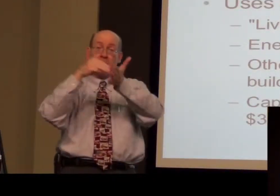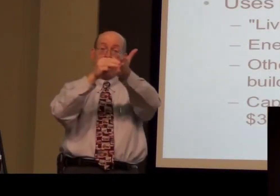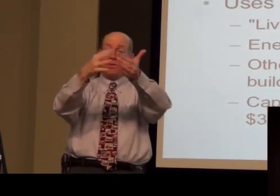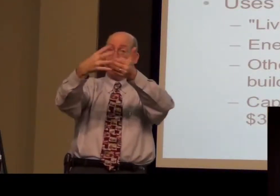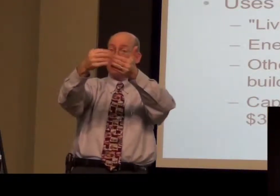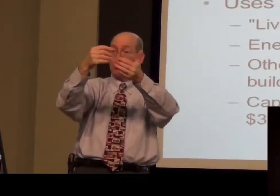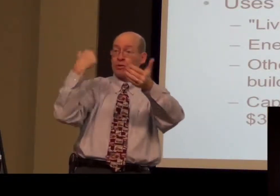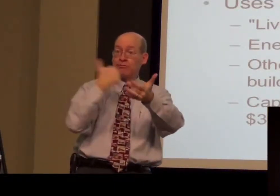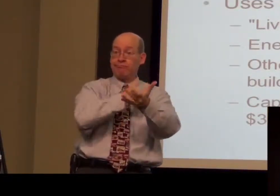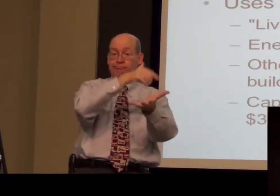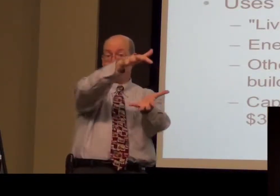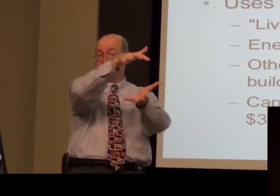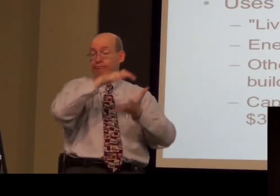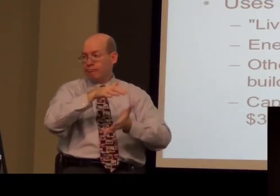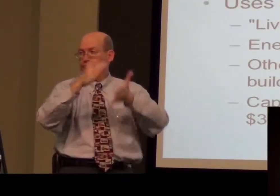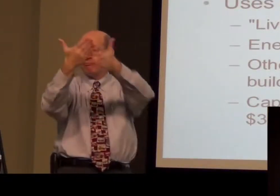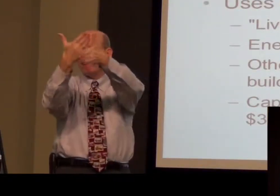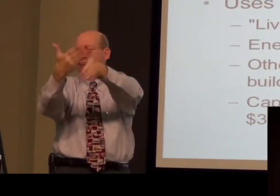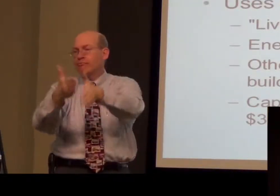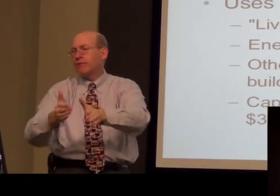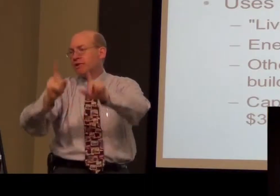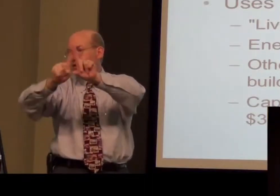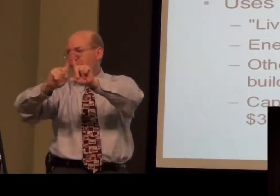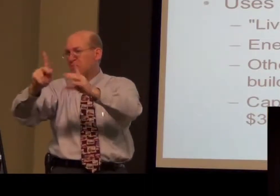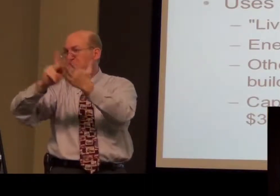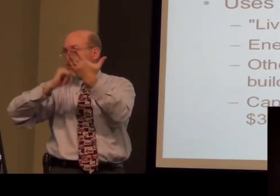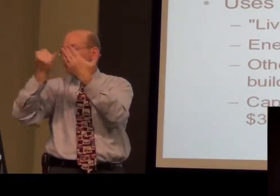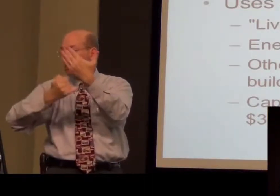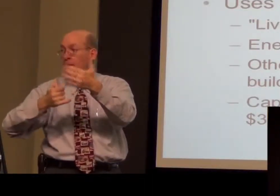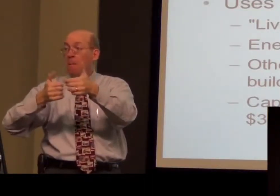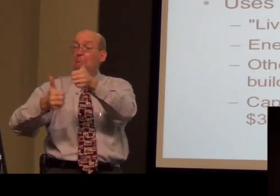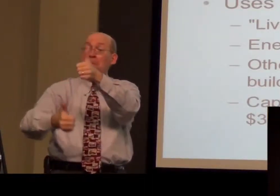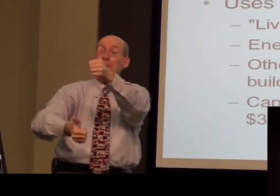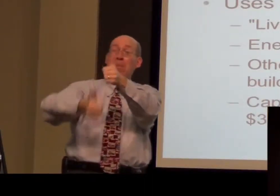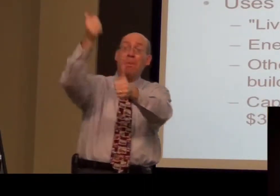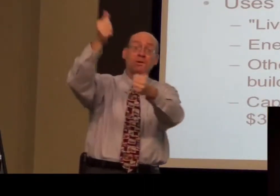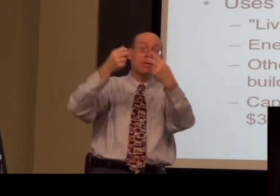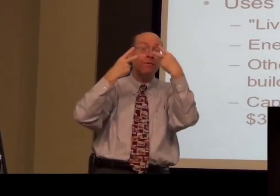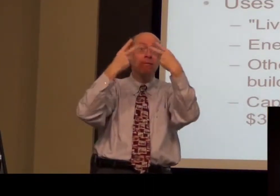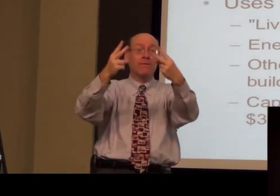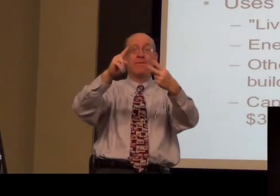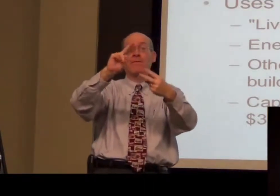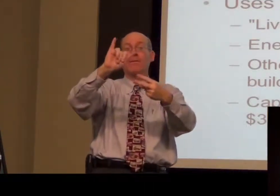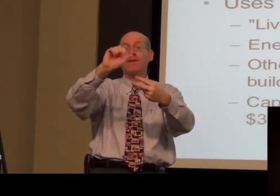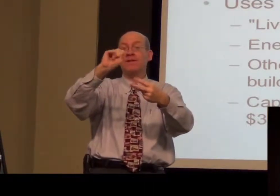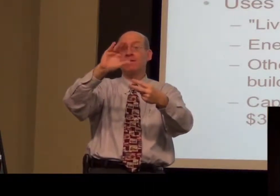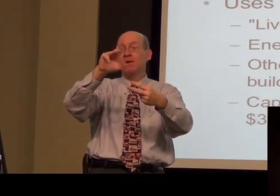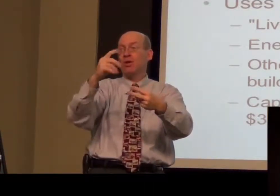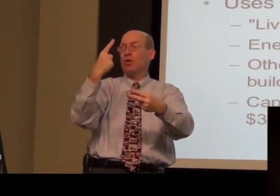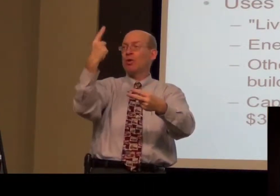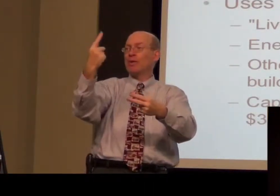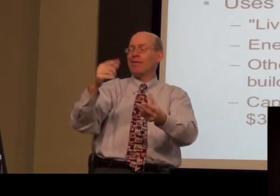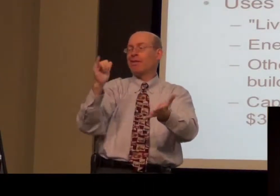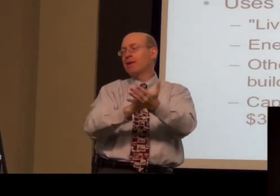subcontractors. So the $40 million was spent on different projects, but the most visible